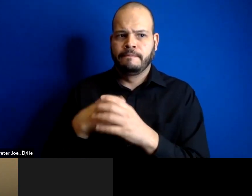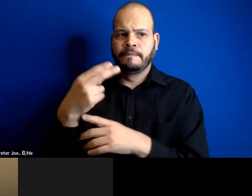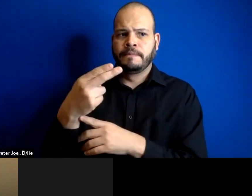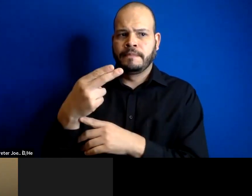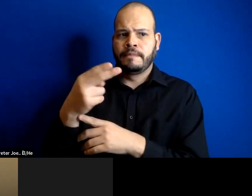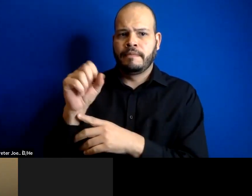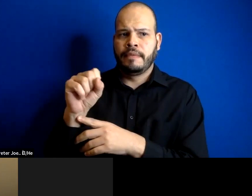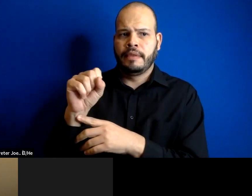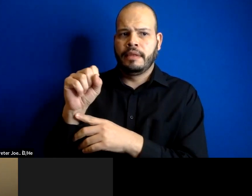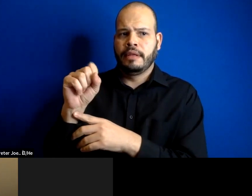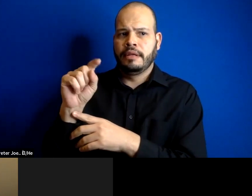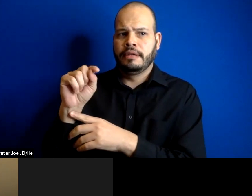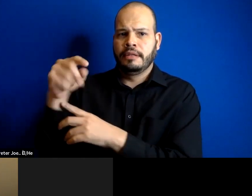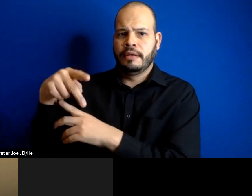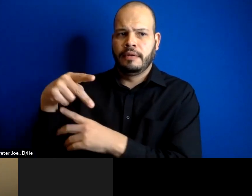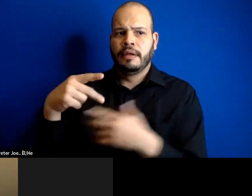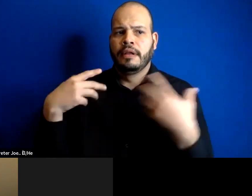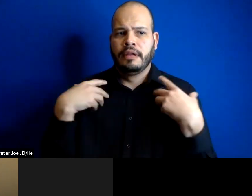it.